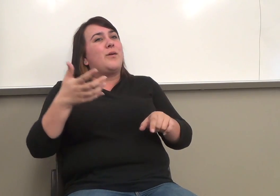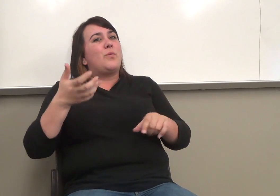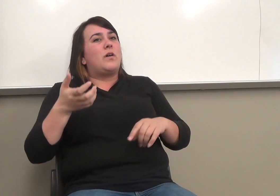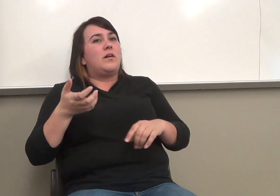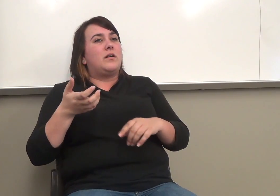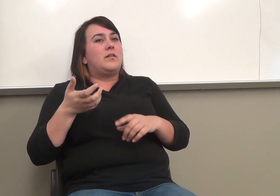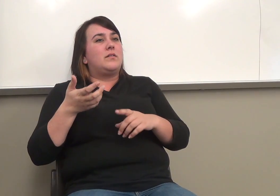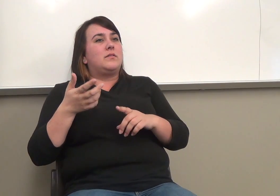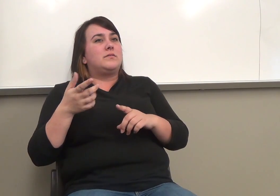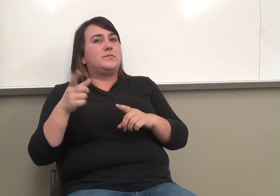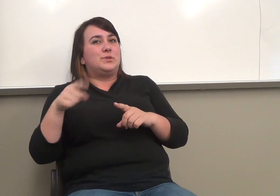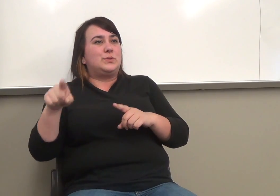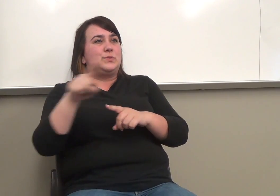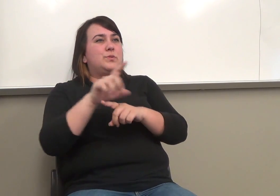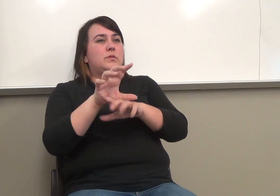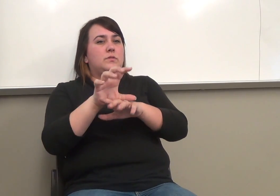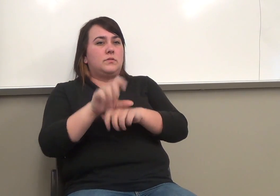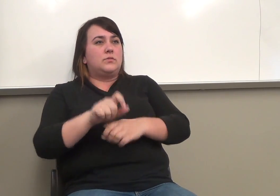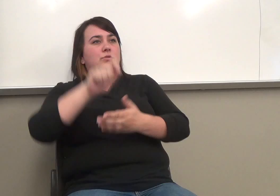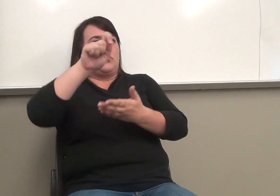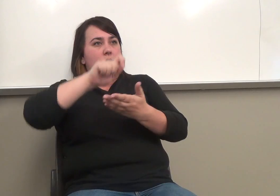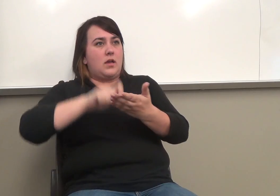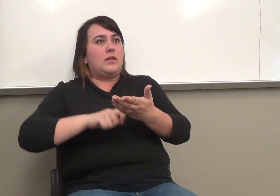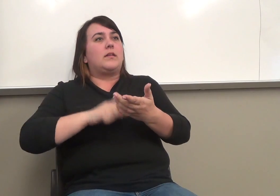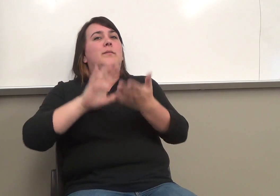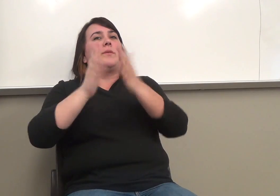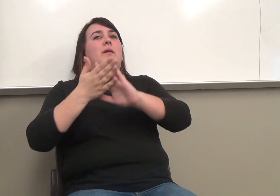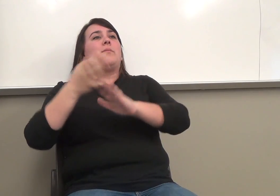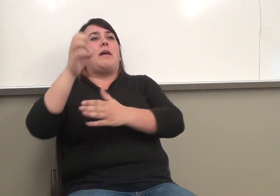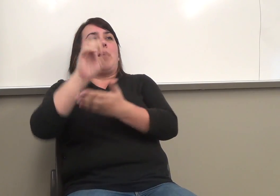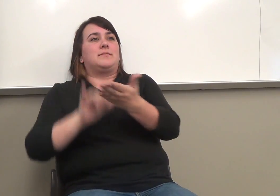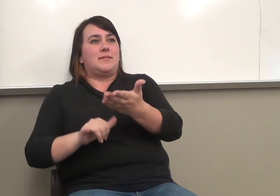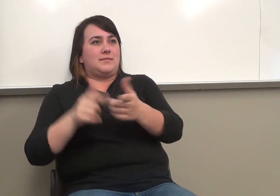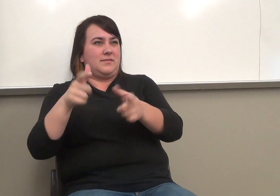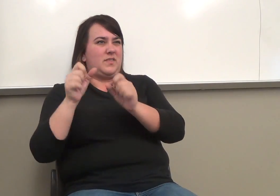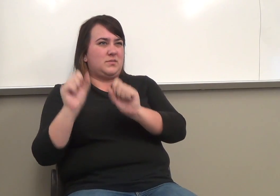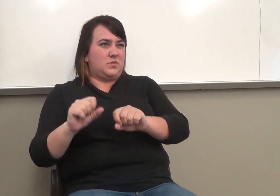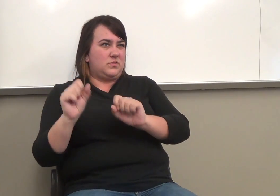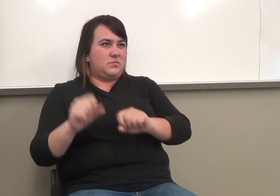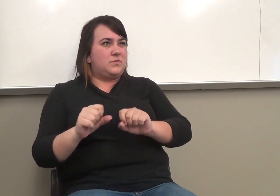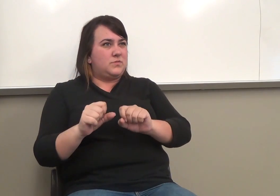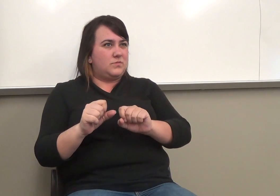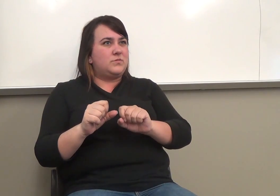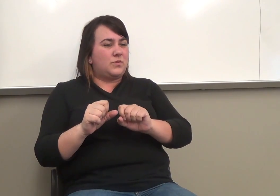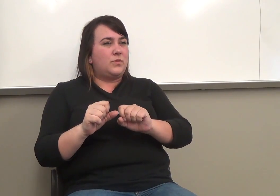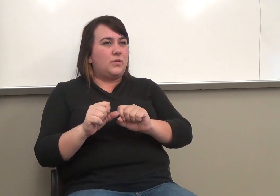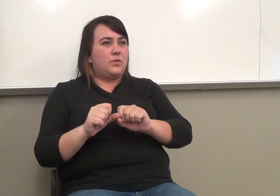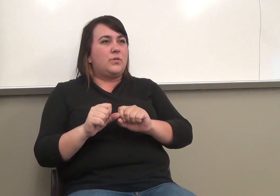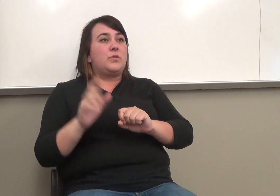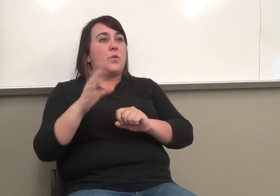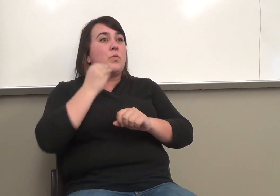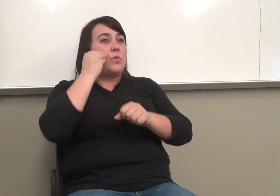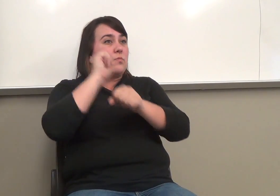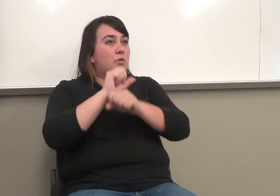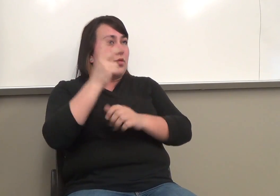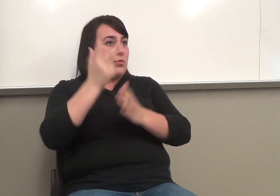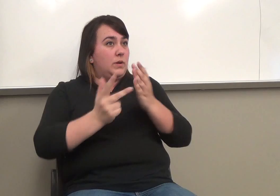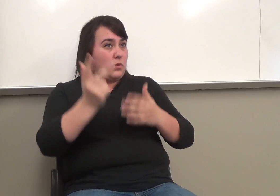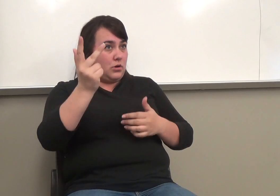get you to writing essays as fast as we can, okay? So there are 3 parts to your homework. Do